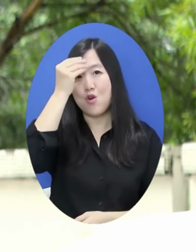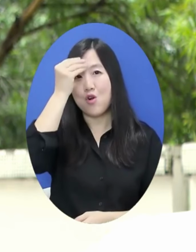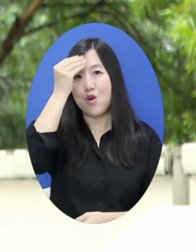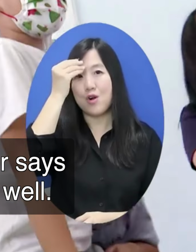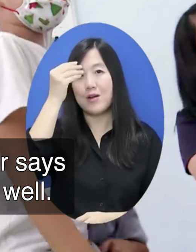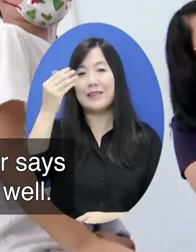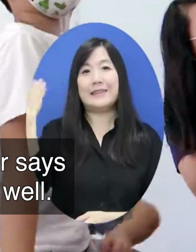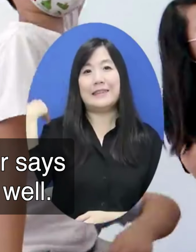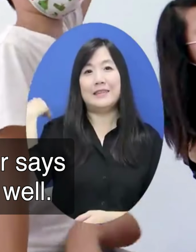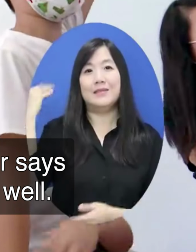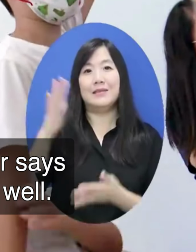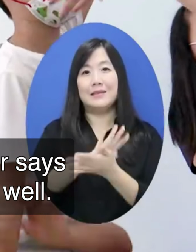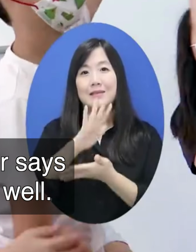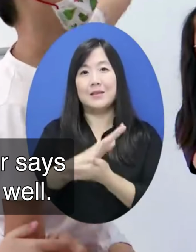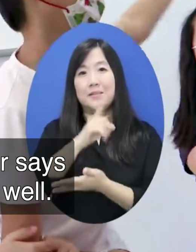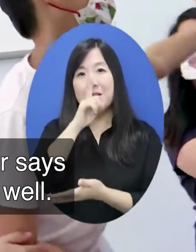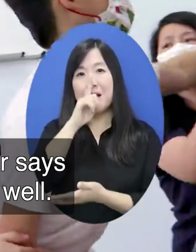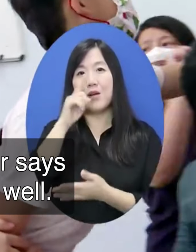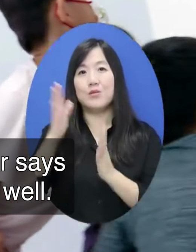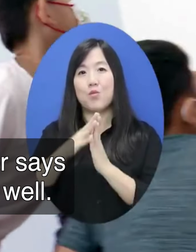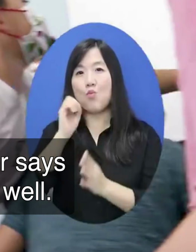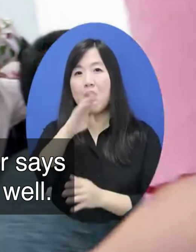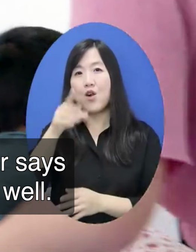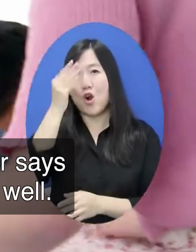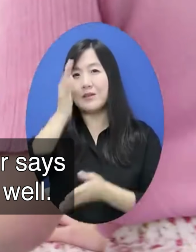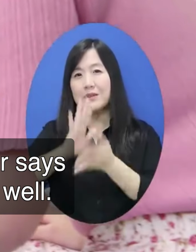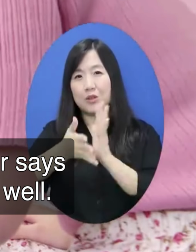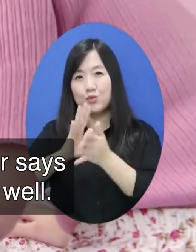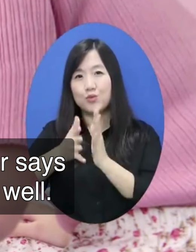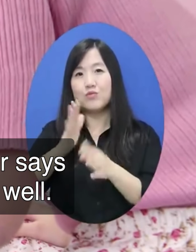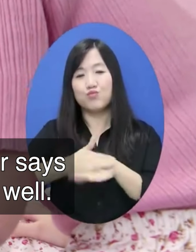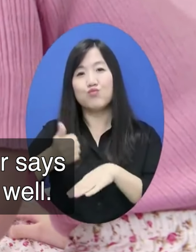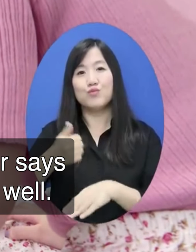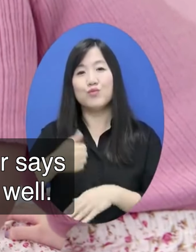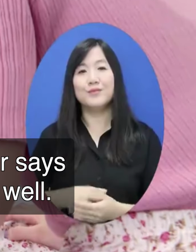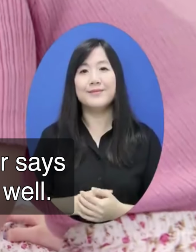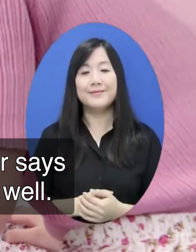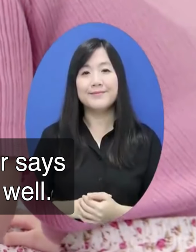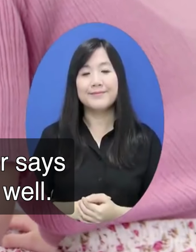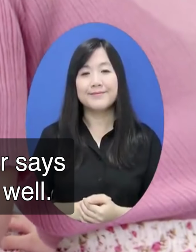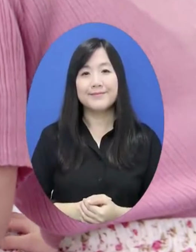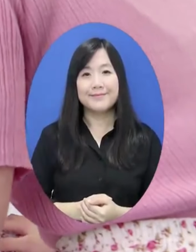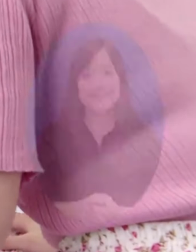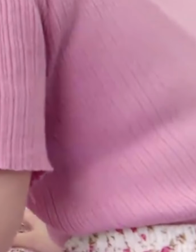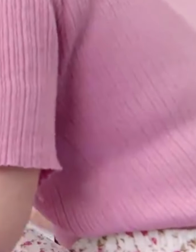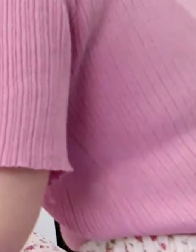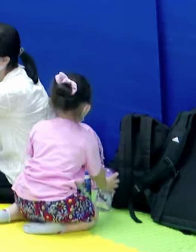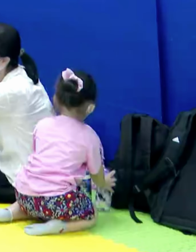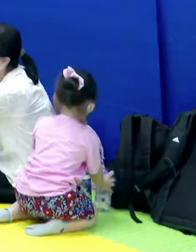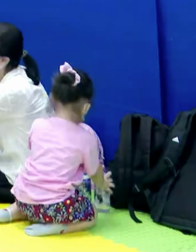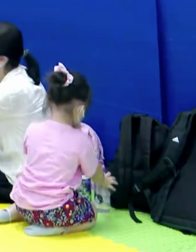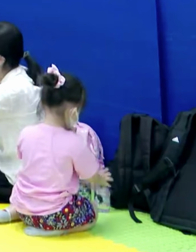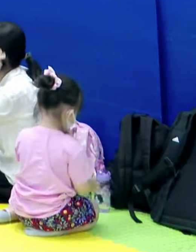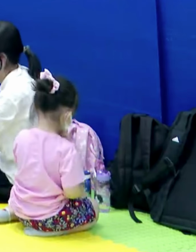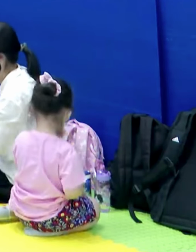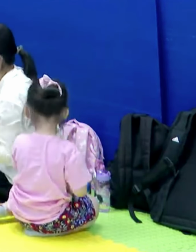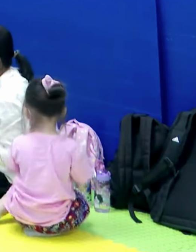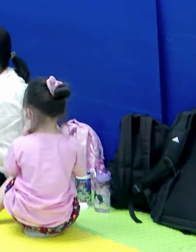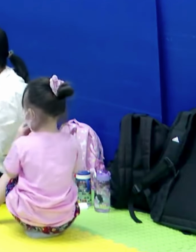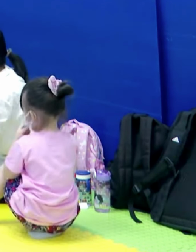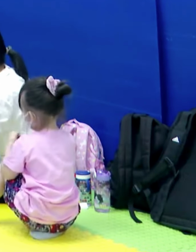weekends. Over the past few years, his mother says he has learned how to sign pretty well.